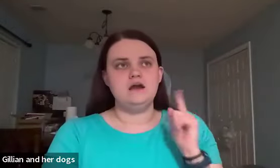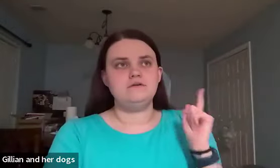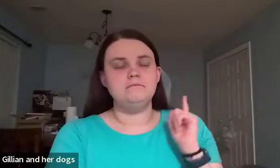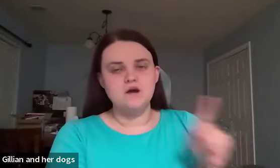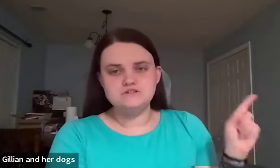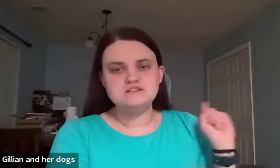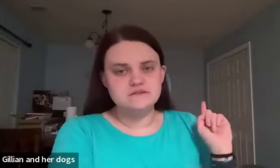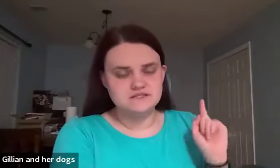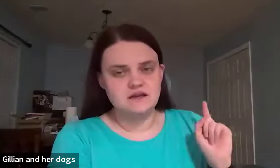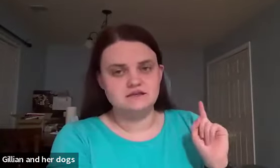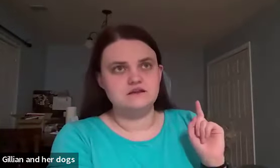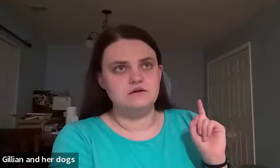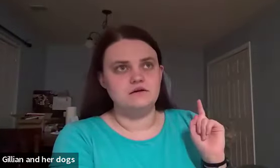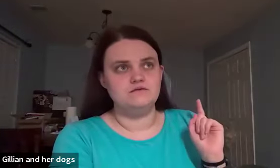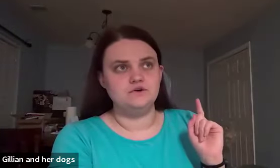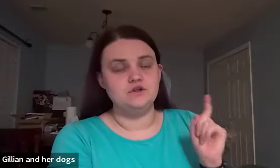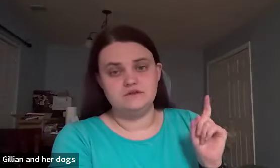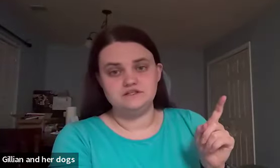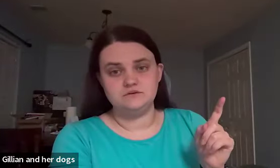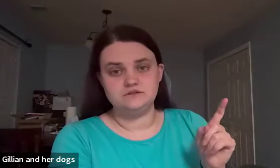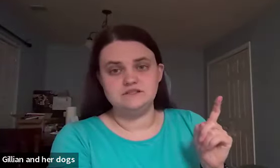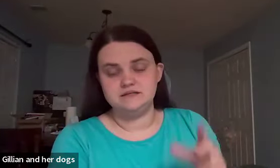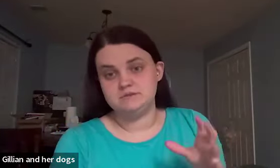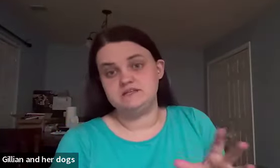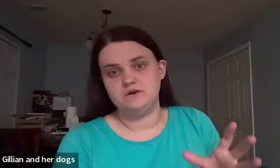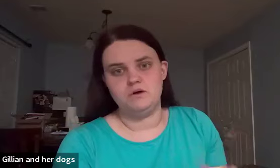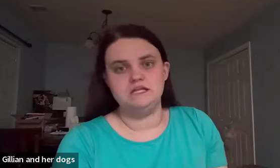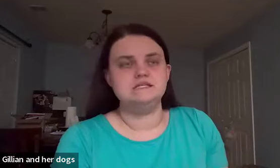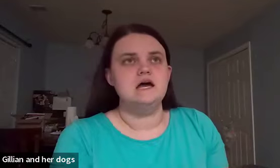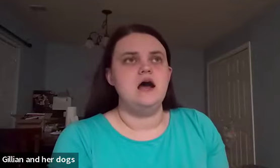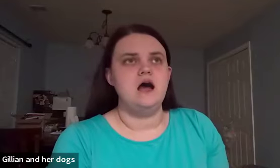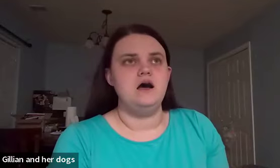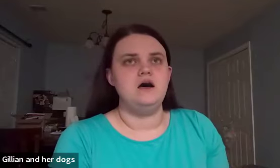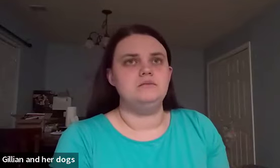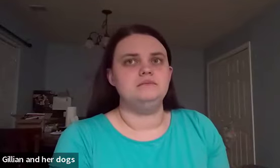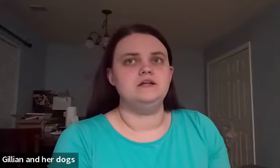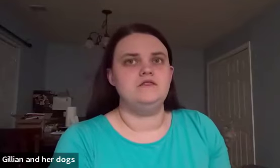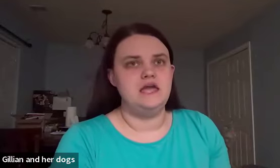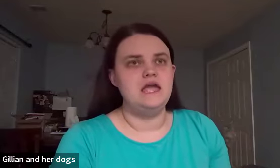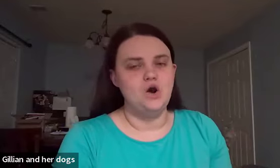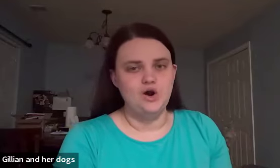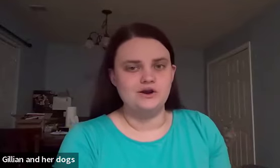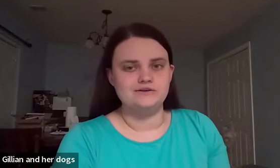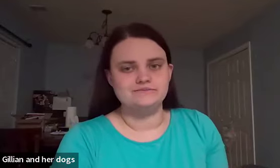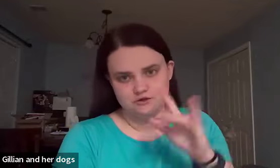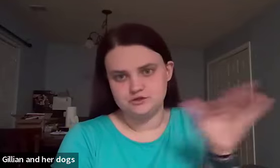Now, for most of the signs for clothing stores, like specific ones, they are